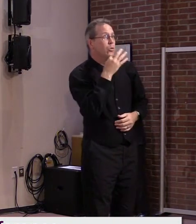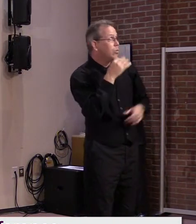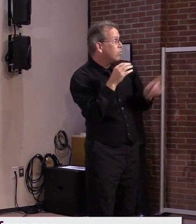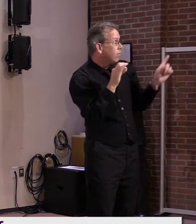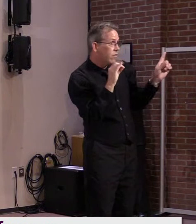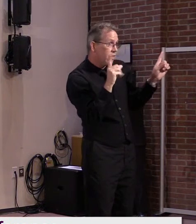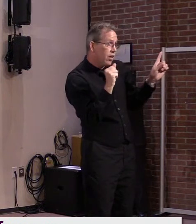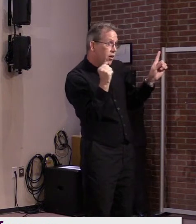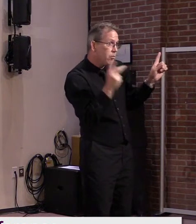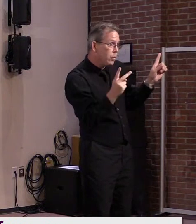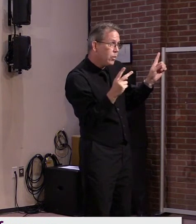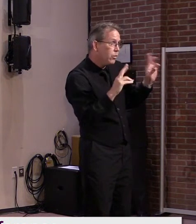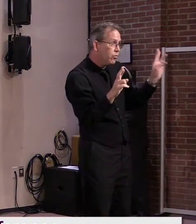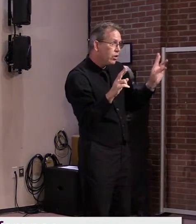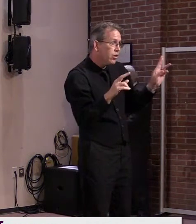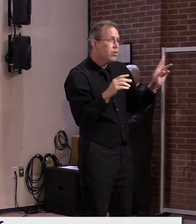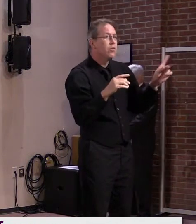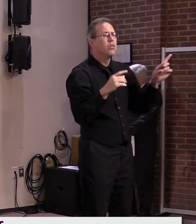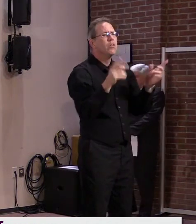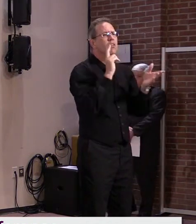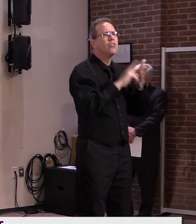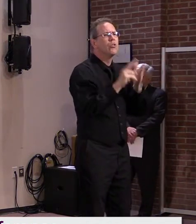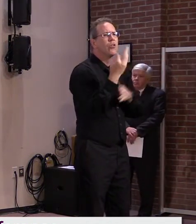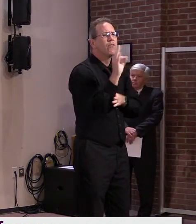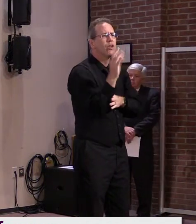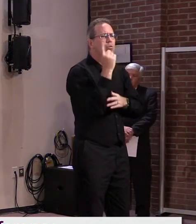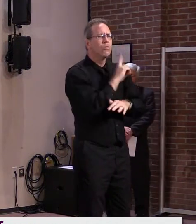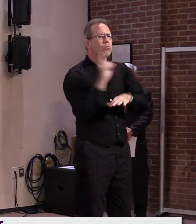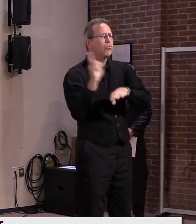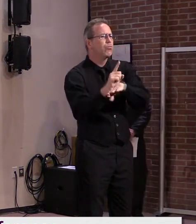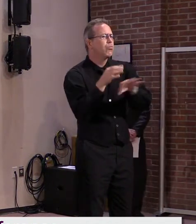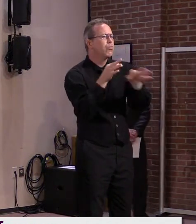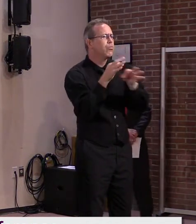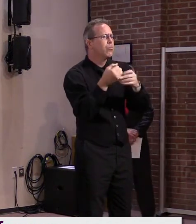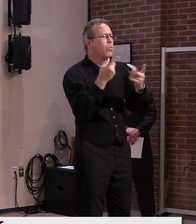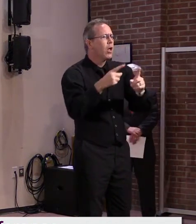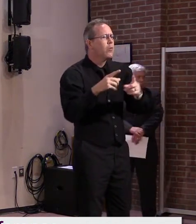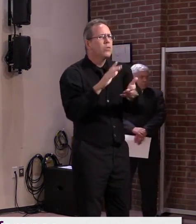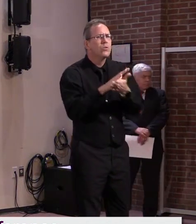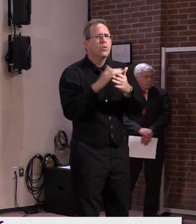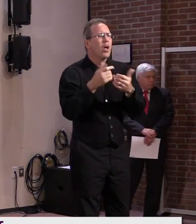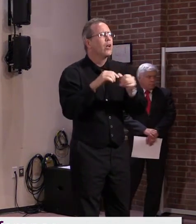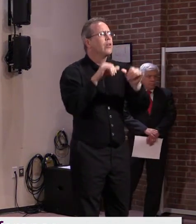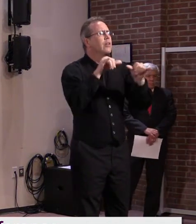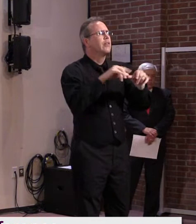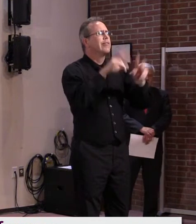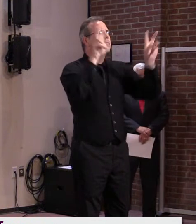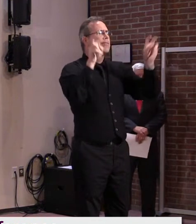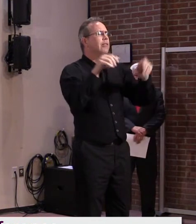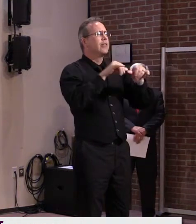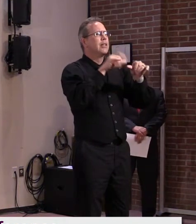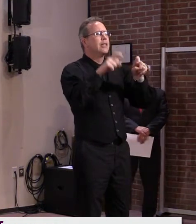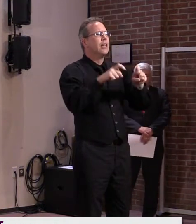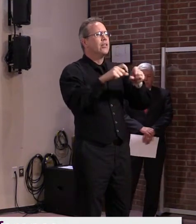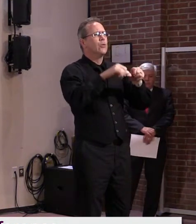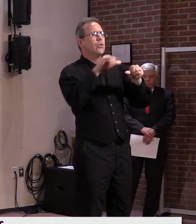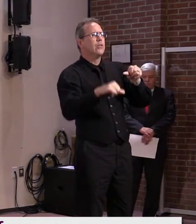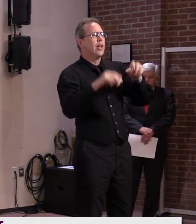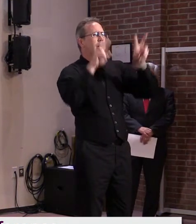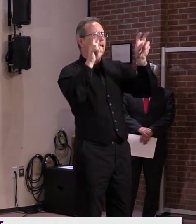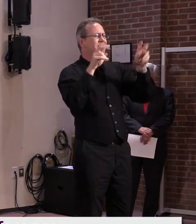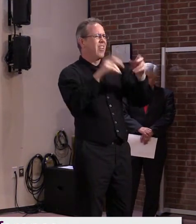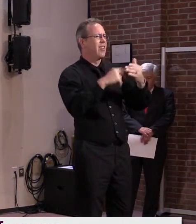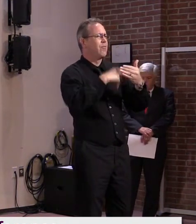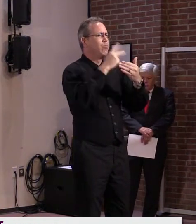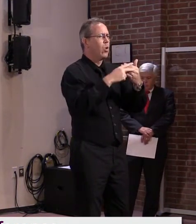working on, including a Test to Stay program. We all know how important it is to keep kids in school, and what we've